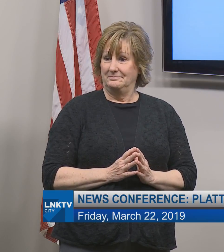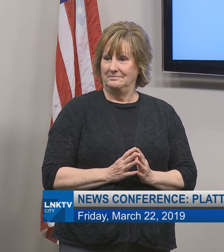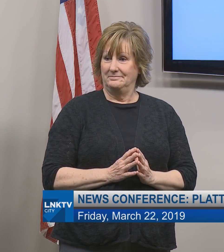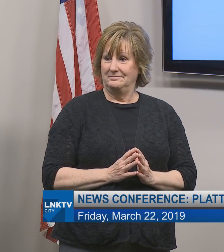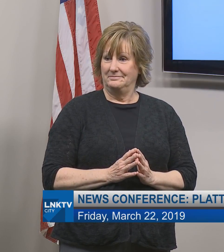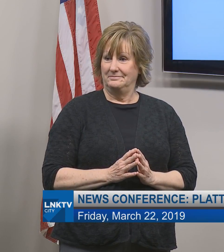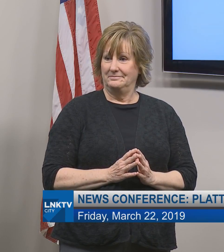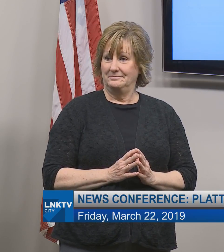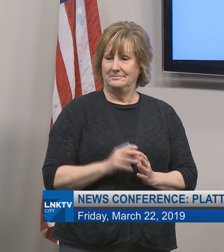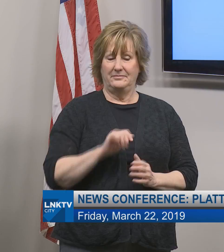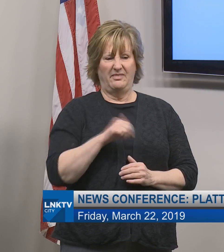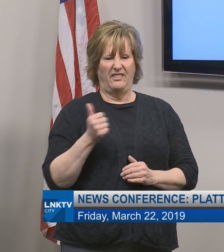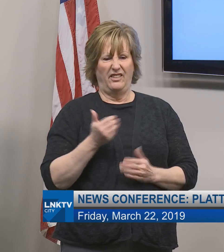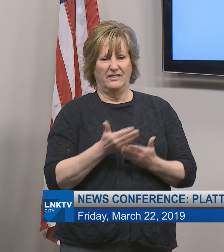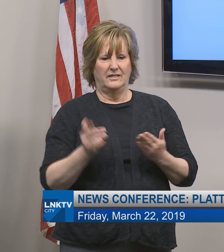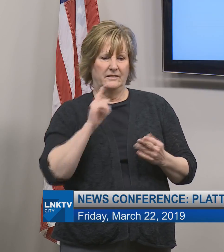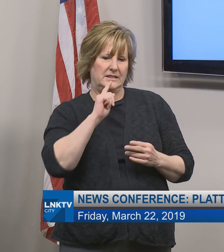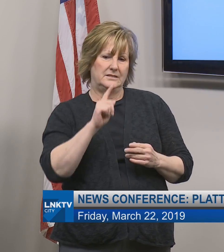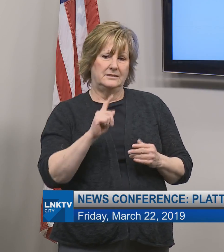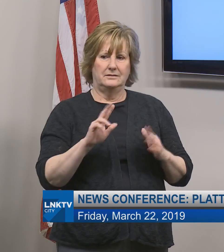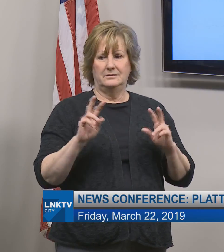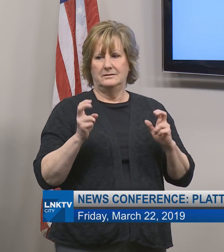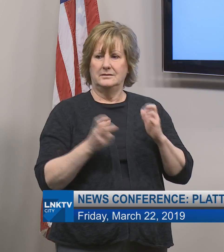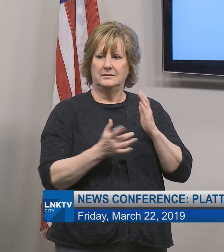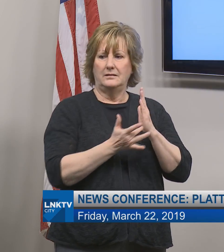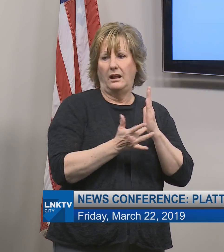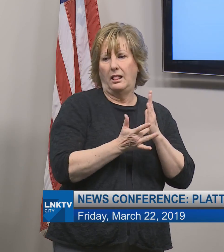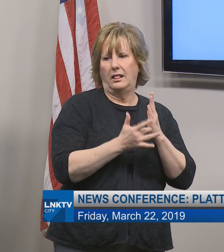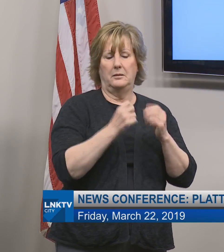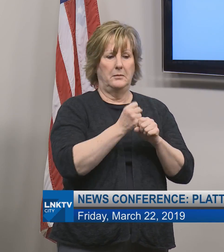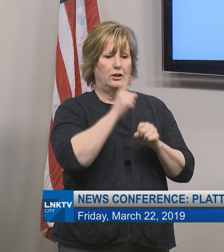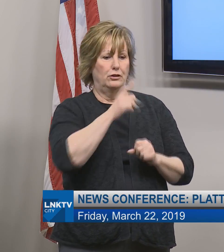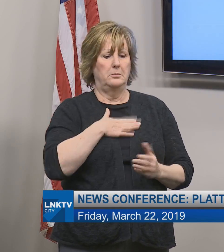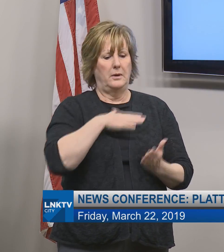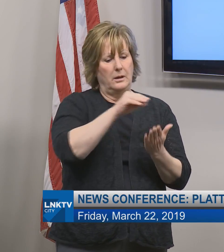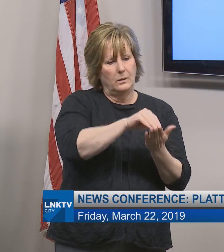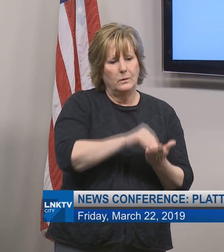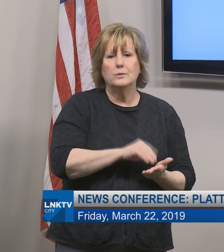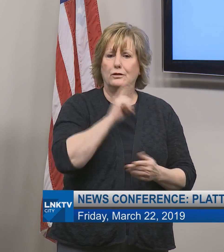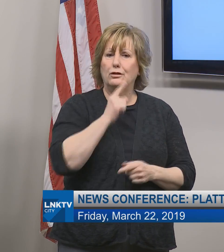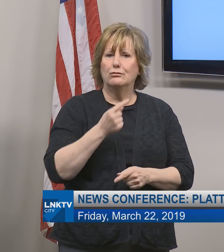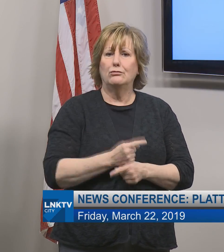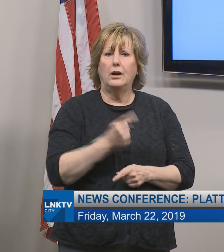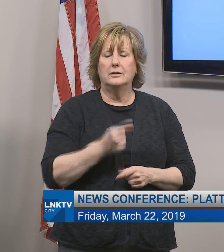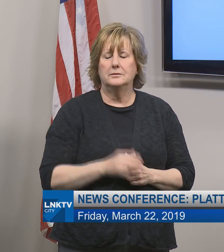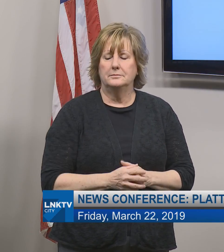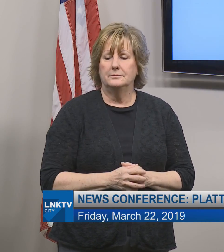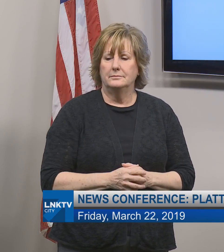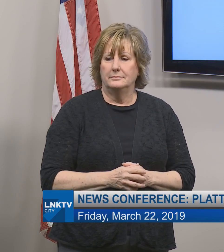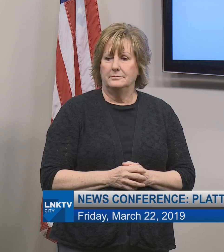My other stuff is more technical, so, it's just to make sure my notes are correct. Okay.